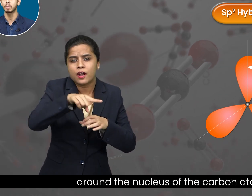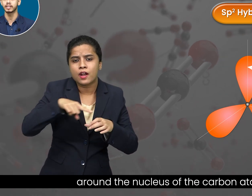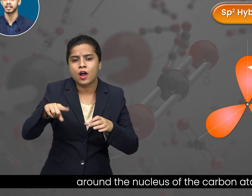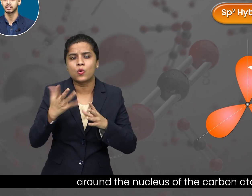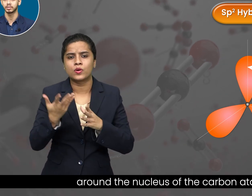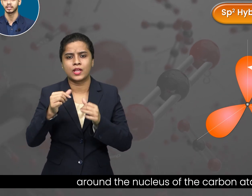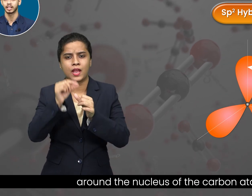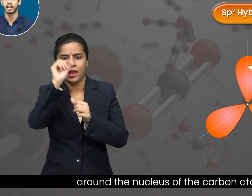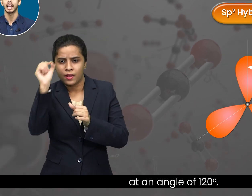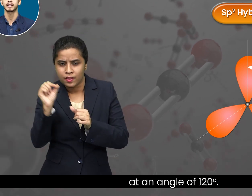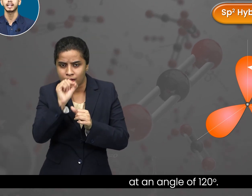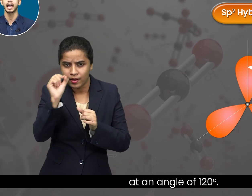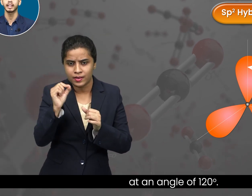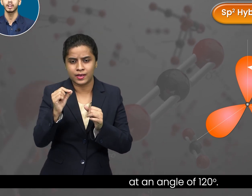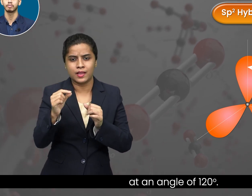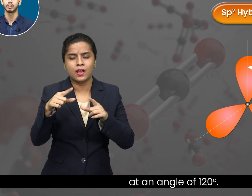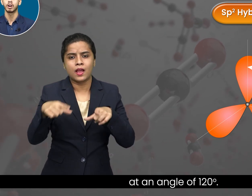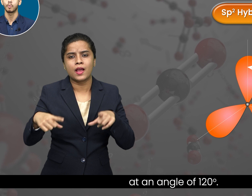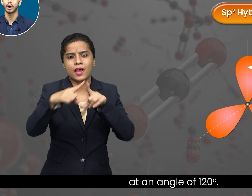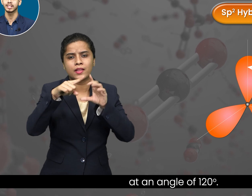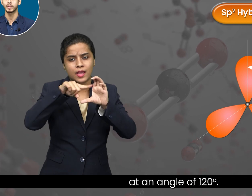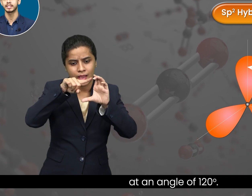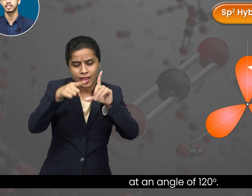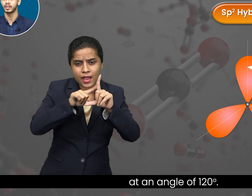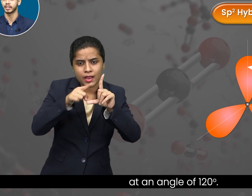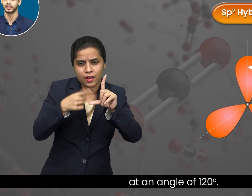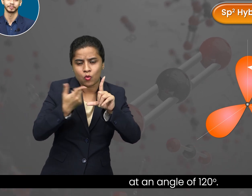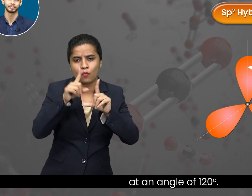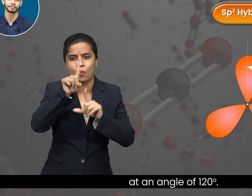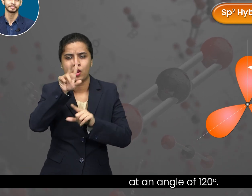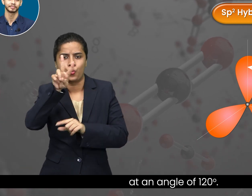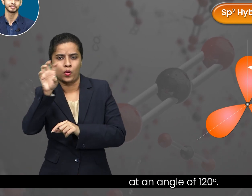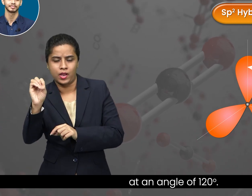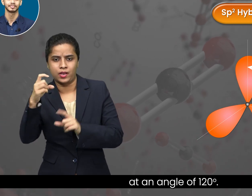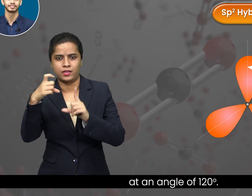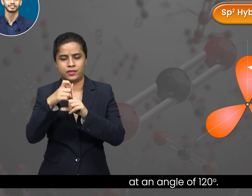the carbon atoms at an angle of 120 degrees.